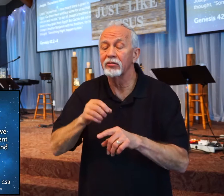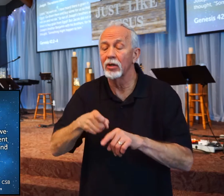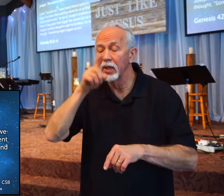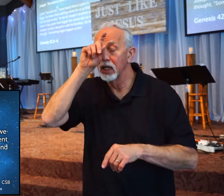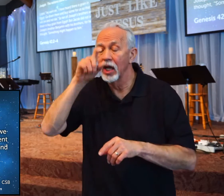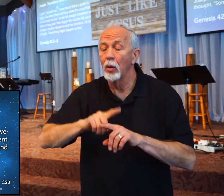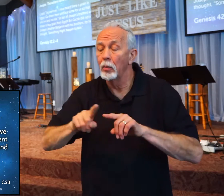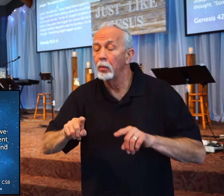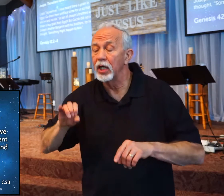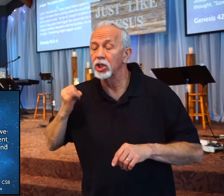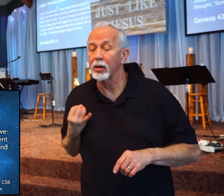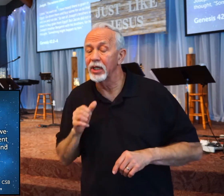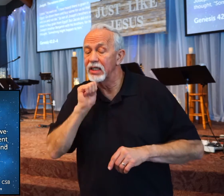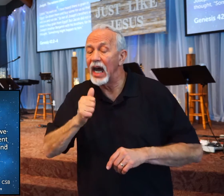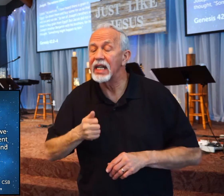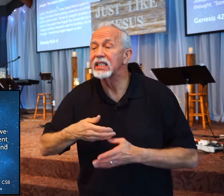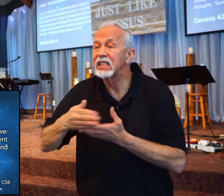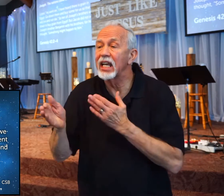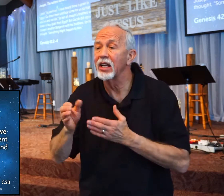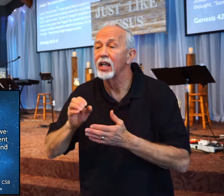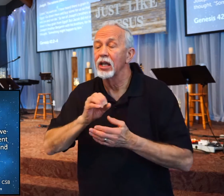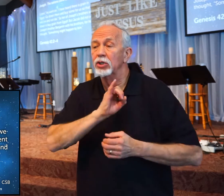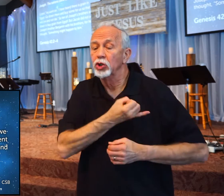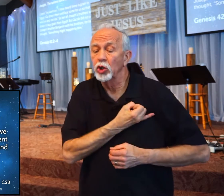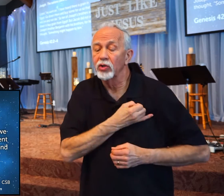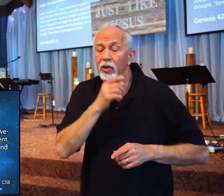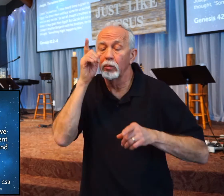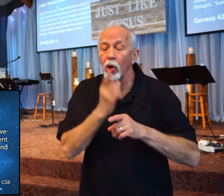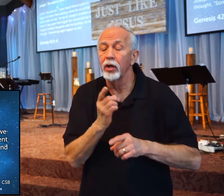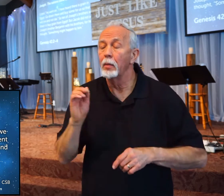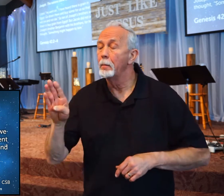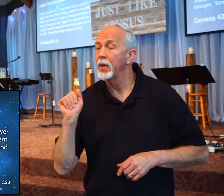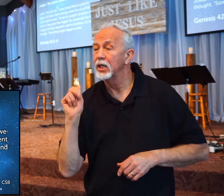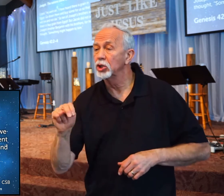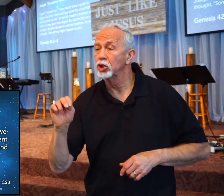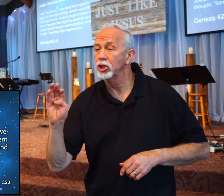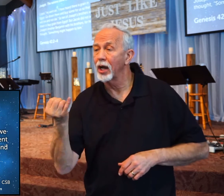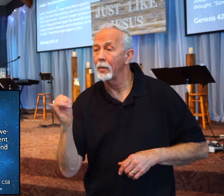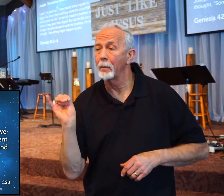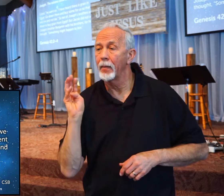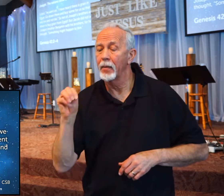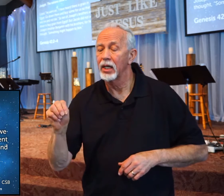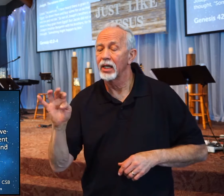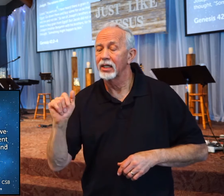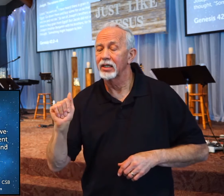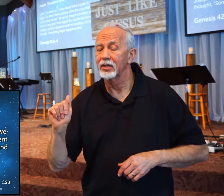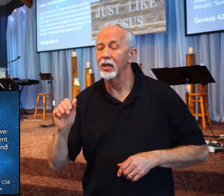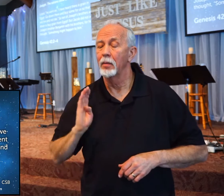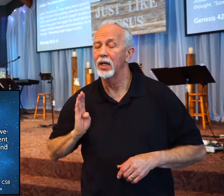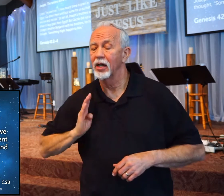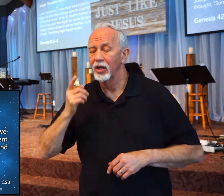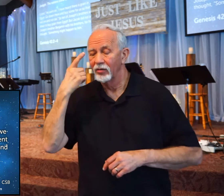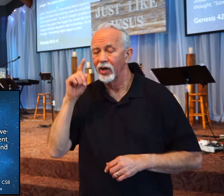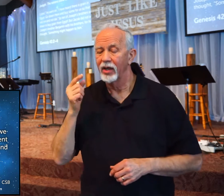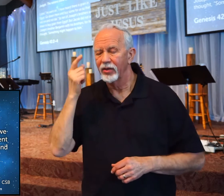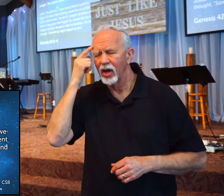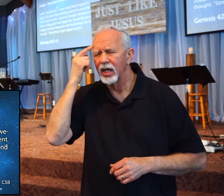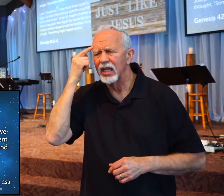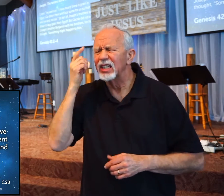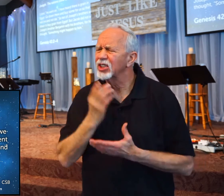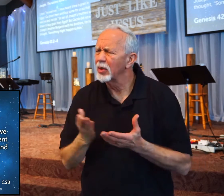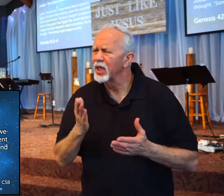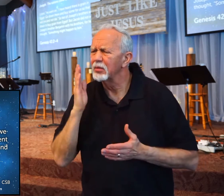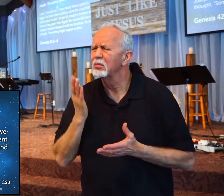but Jacob did not send Joseph's brother Benjamin with his brothers, for he thought something might happen to